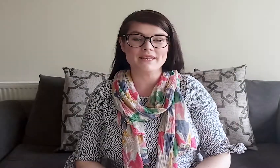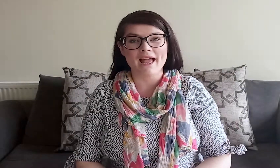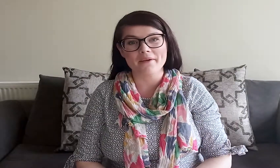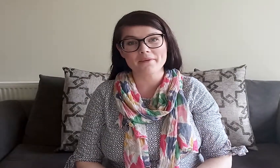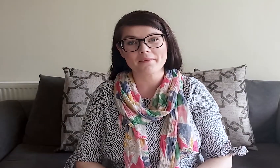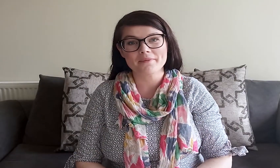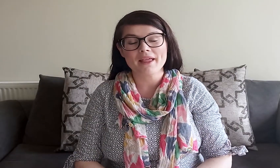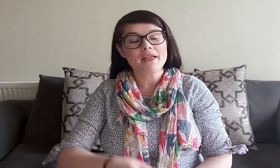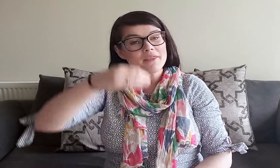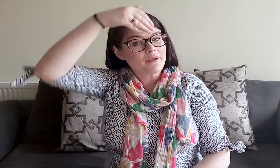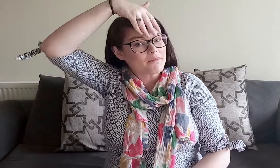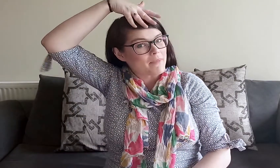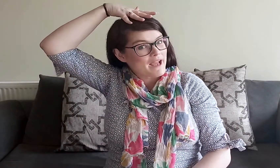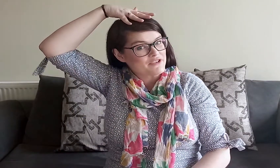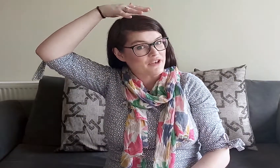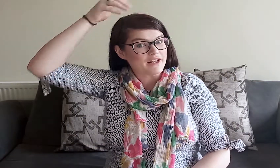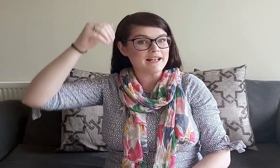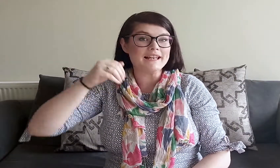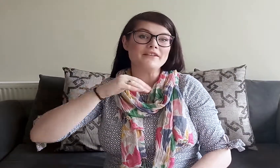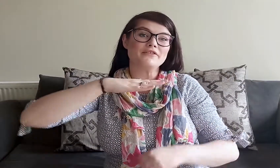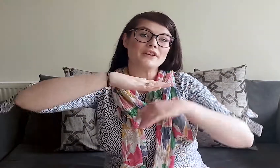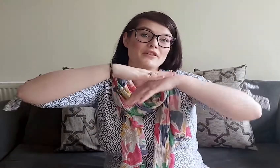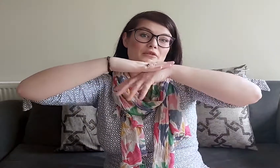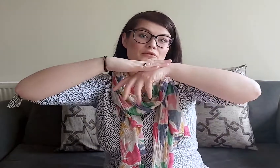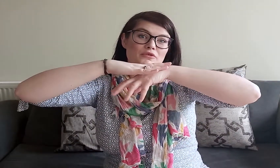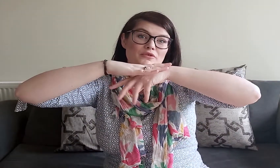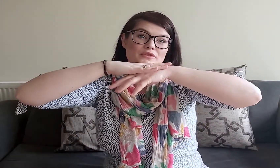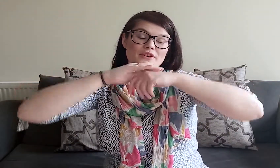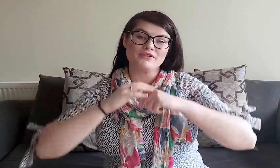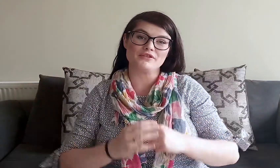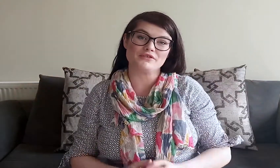Now, the badger lived in the roots of the tree.